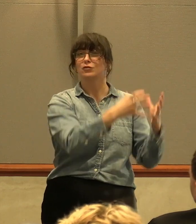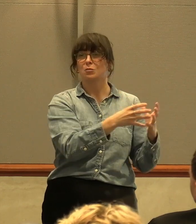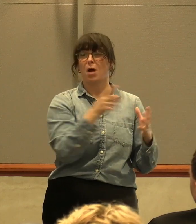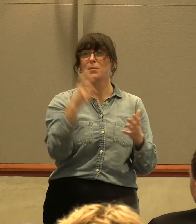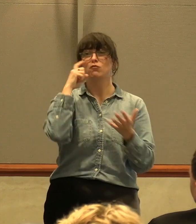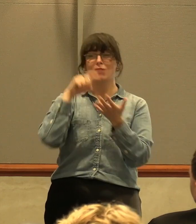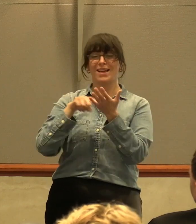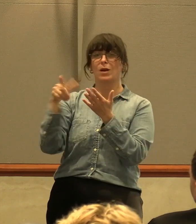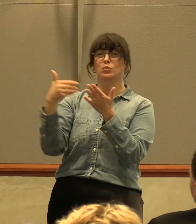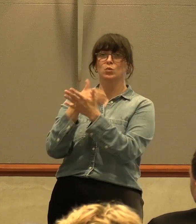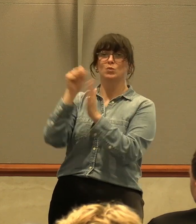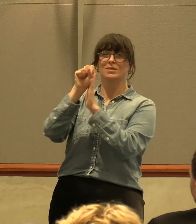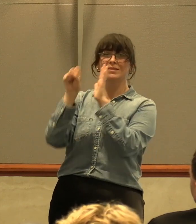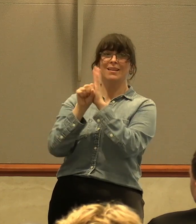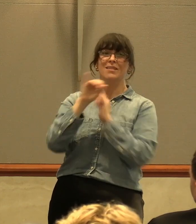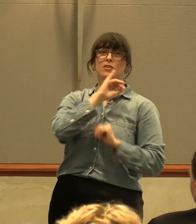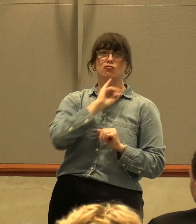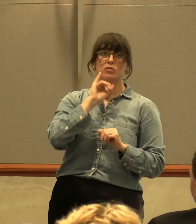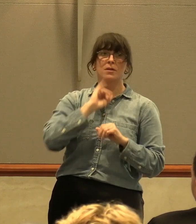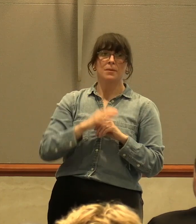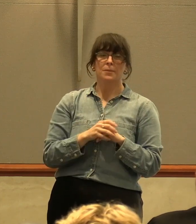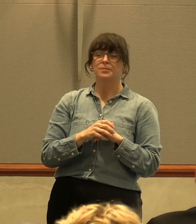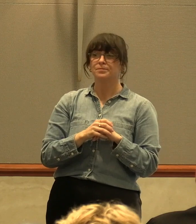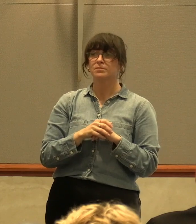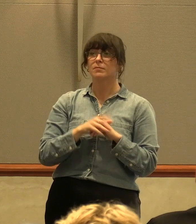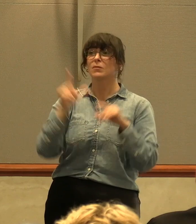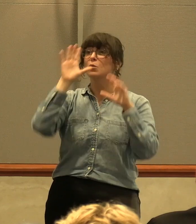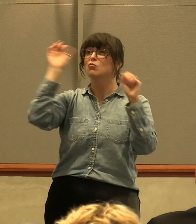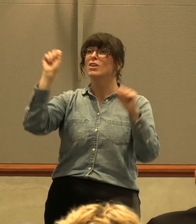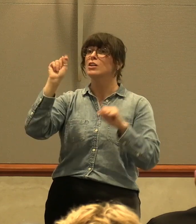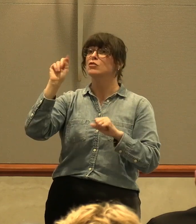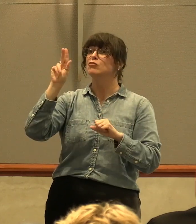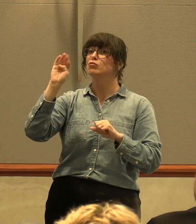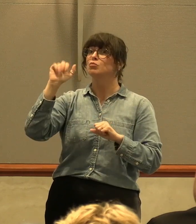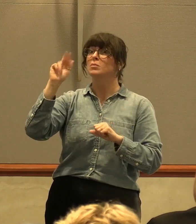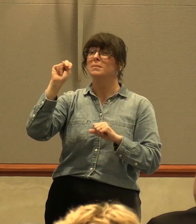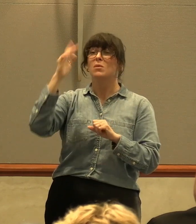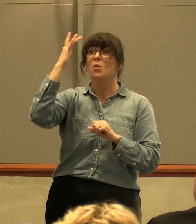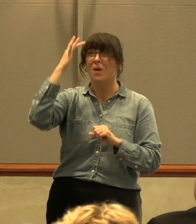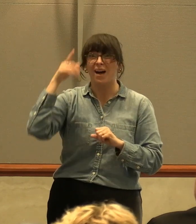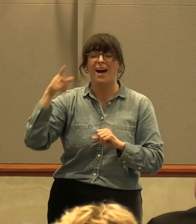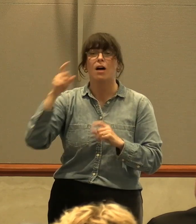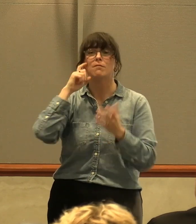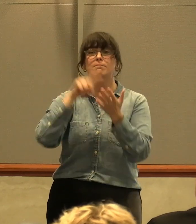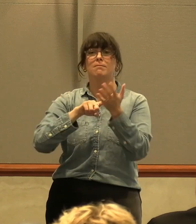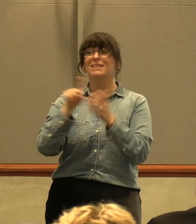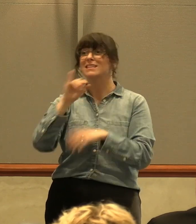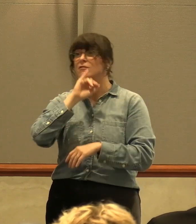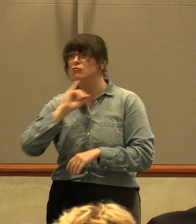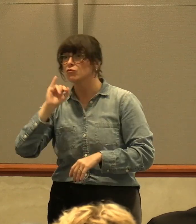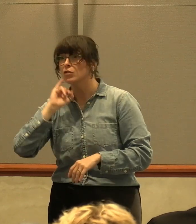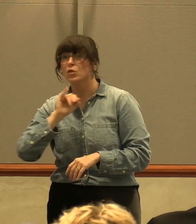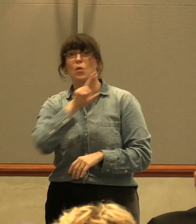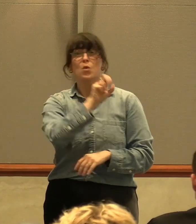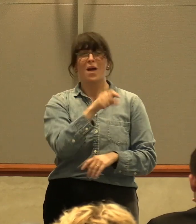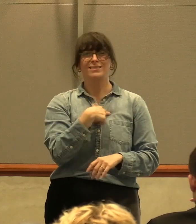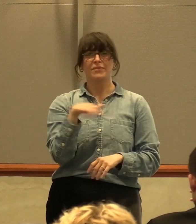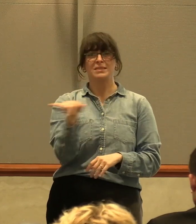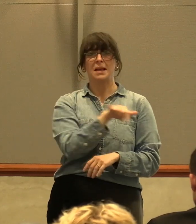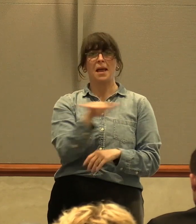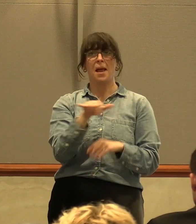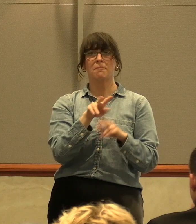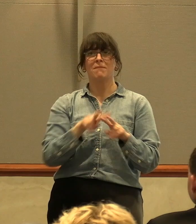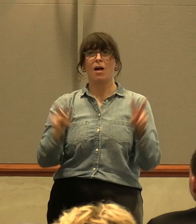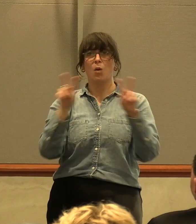the new State of Israel. He did that because he recognized Israel and the United States shared common